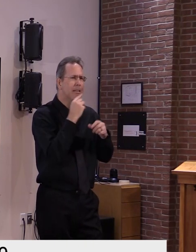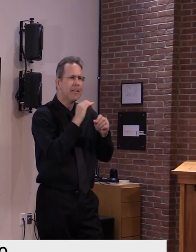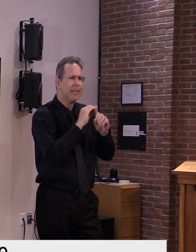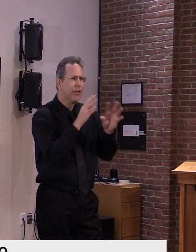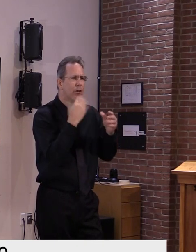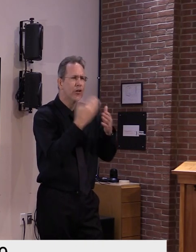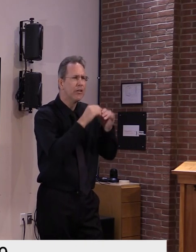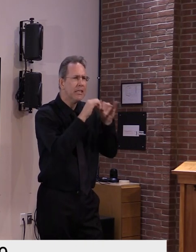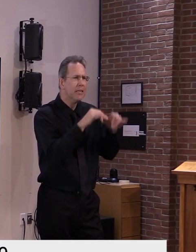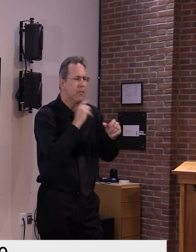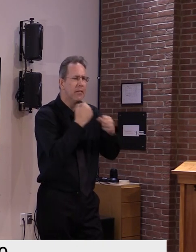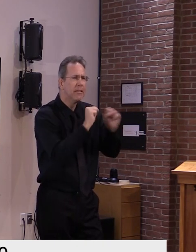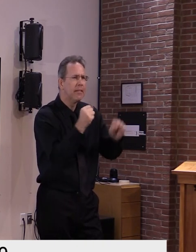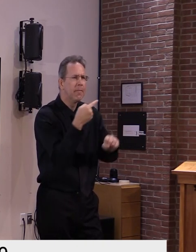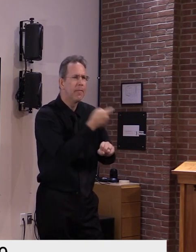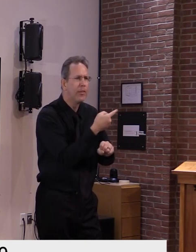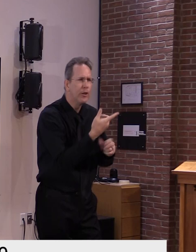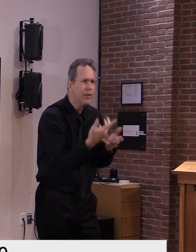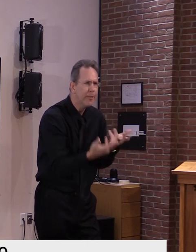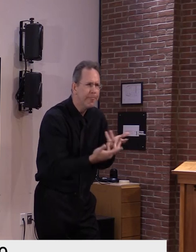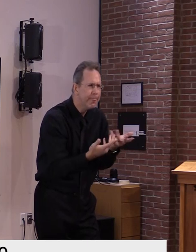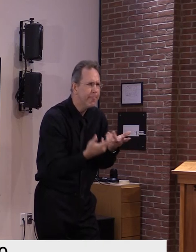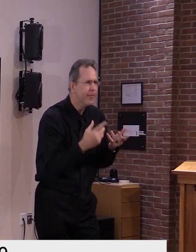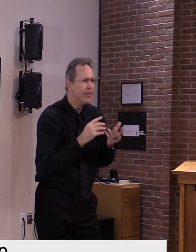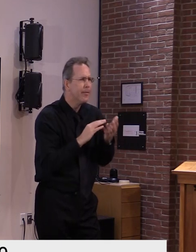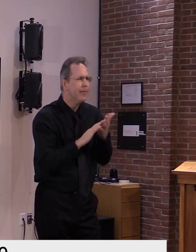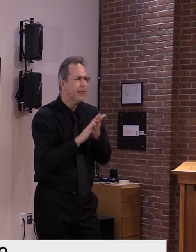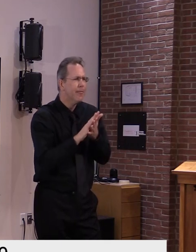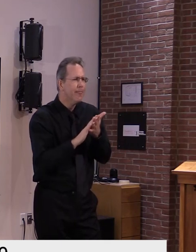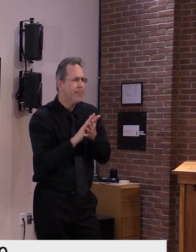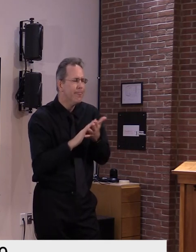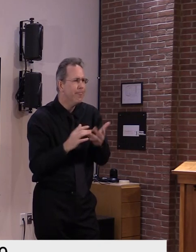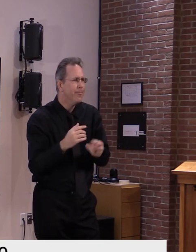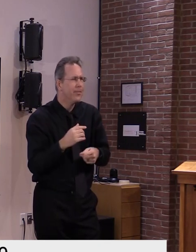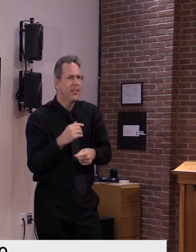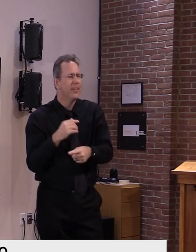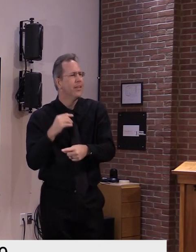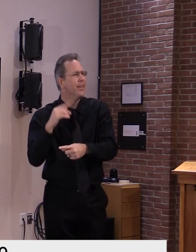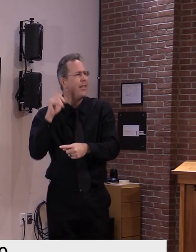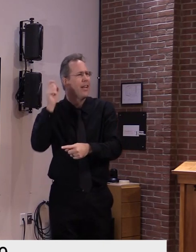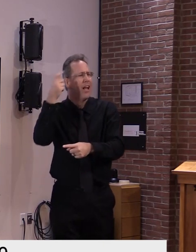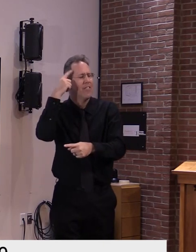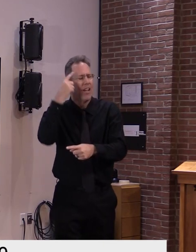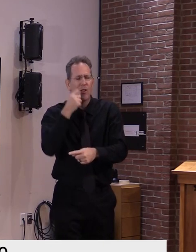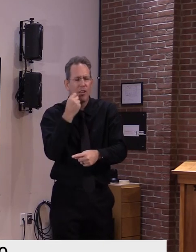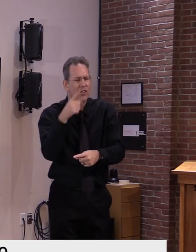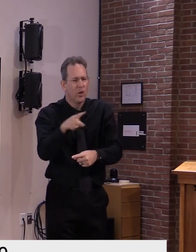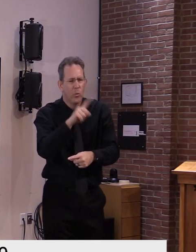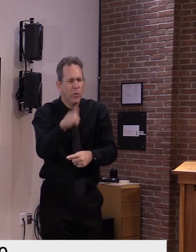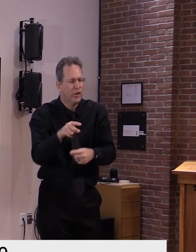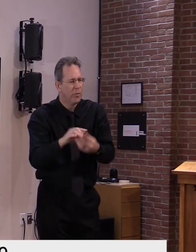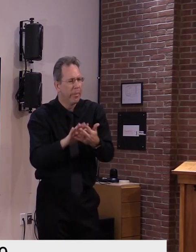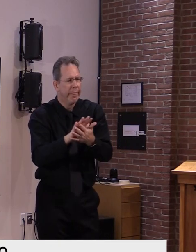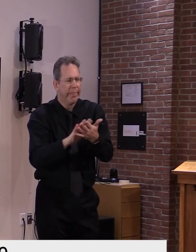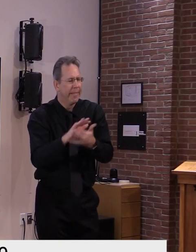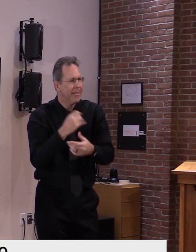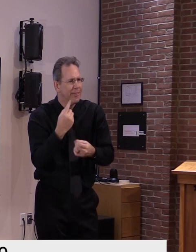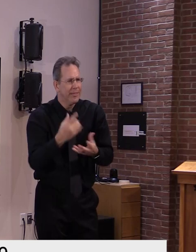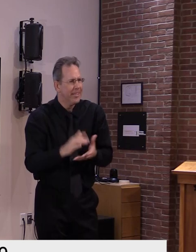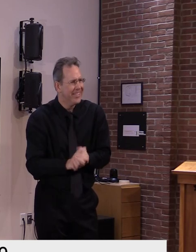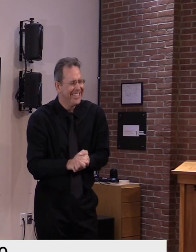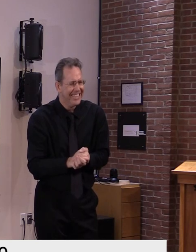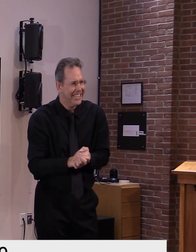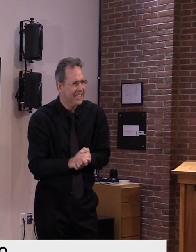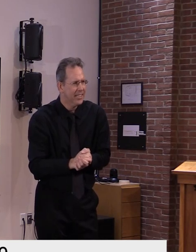now. I think we got part of that, Joe. Secretary Smith, do you know? Yeah, I